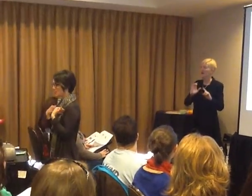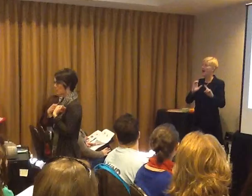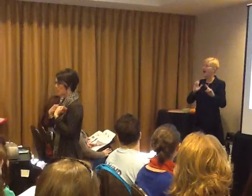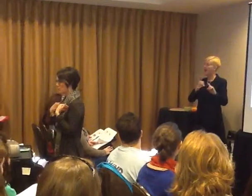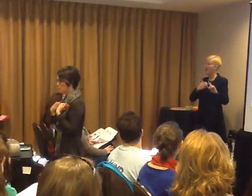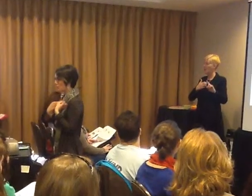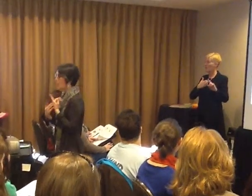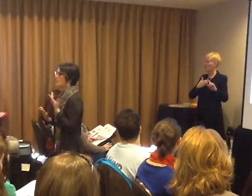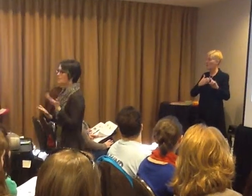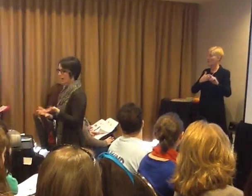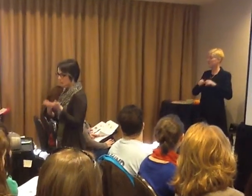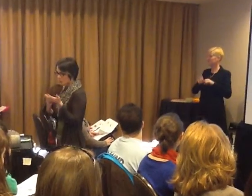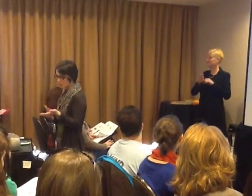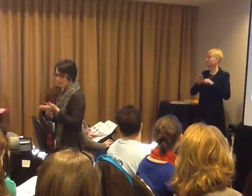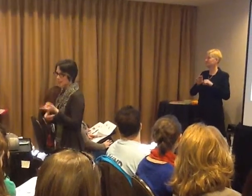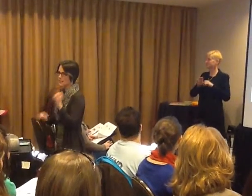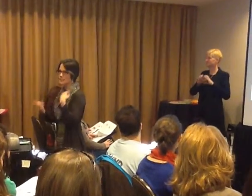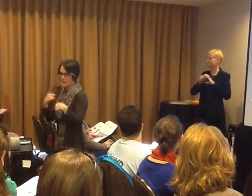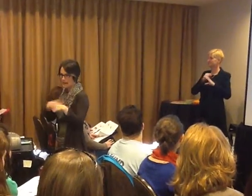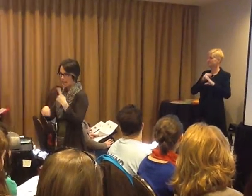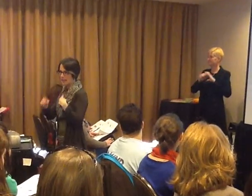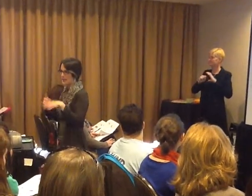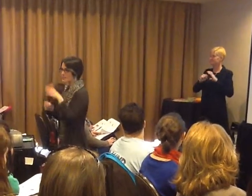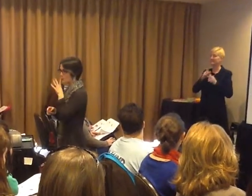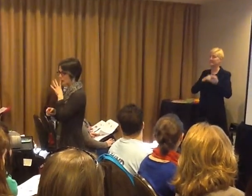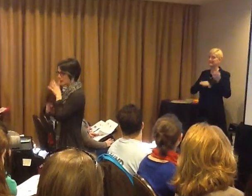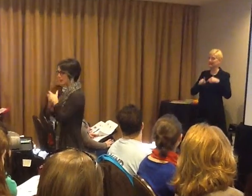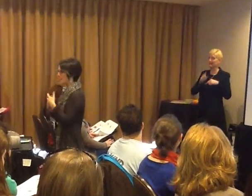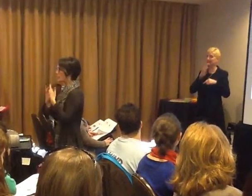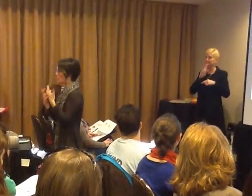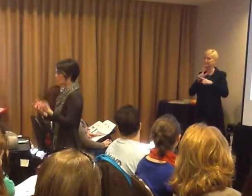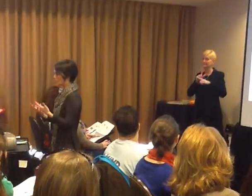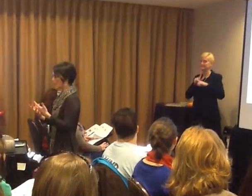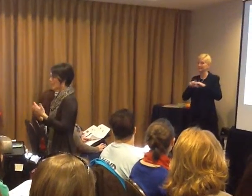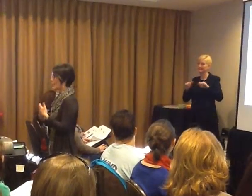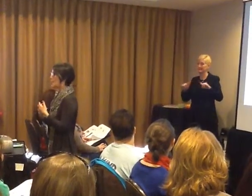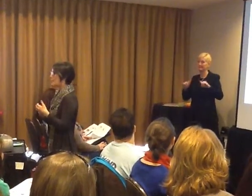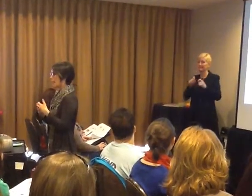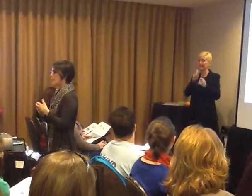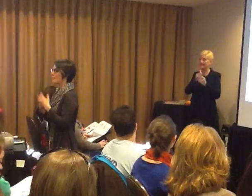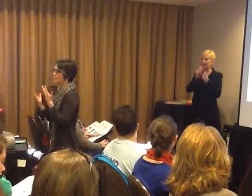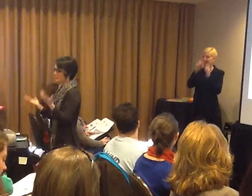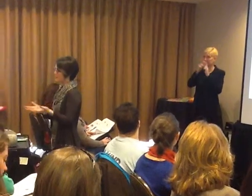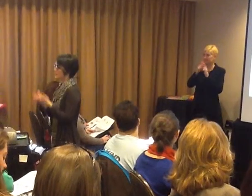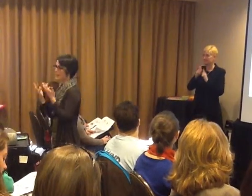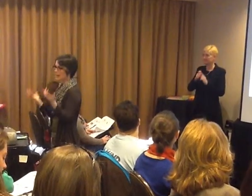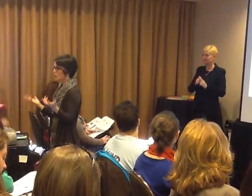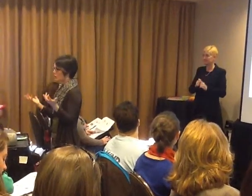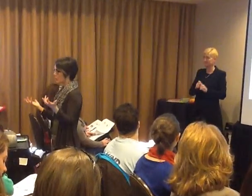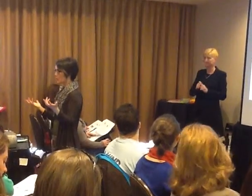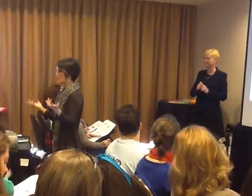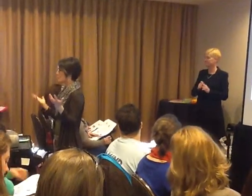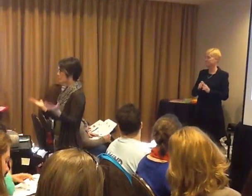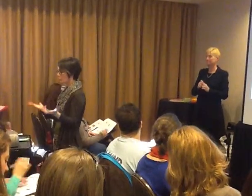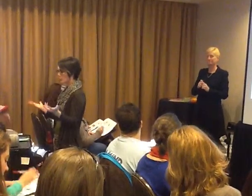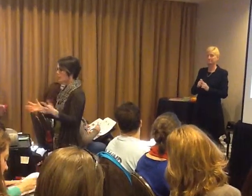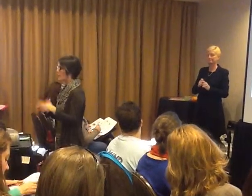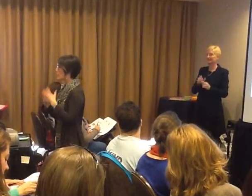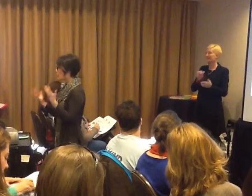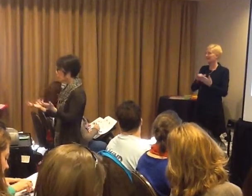hearing people to simultaneously sign and speak exactly what we're saying. And this is an age-old piece